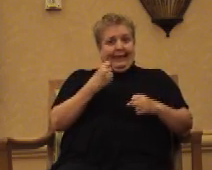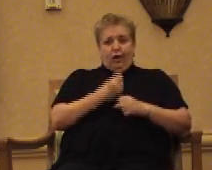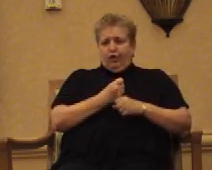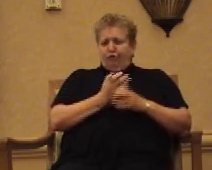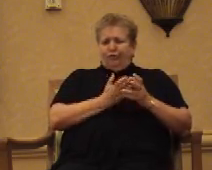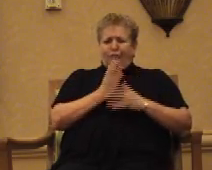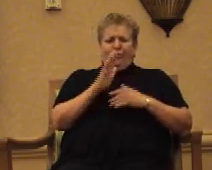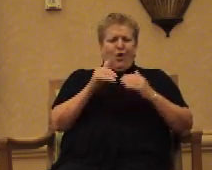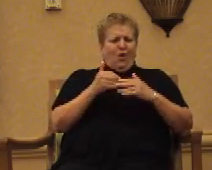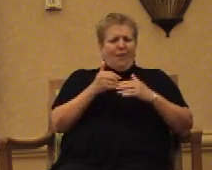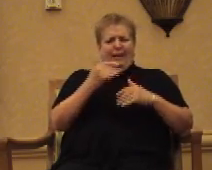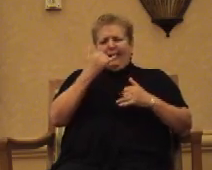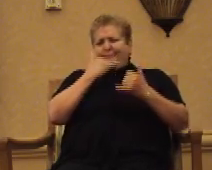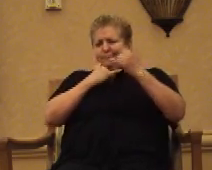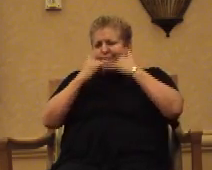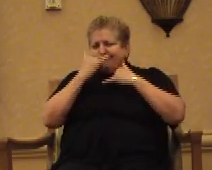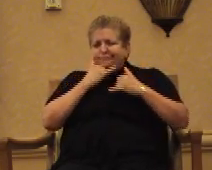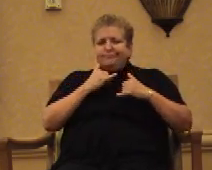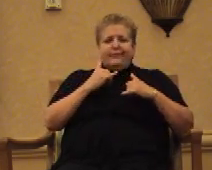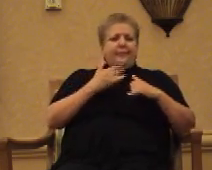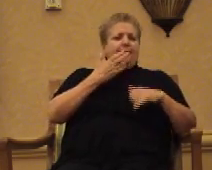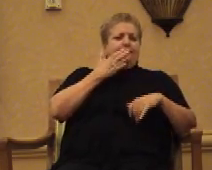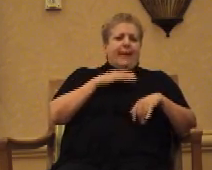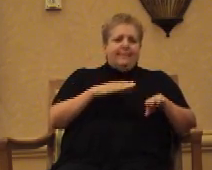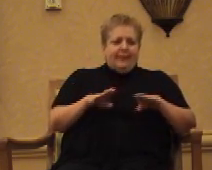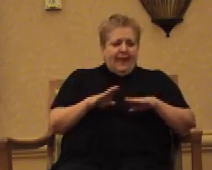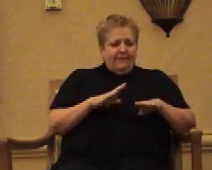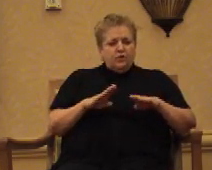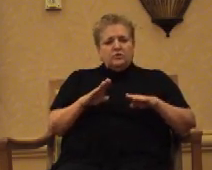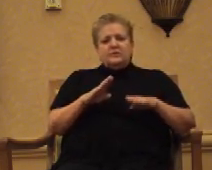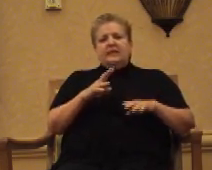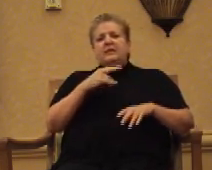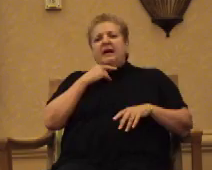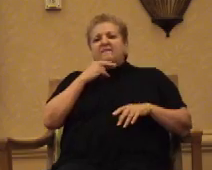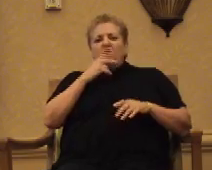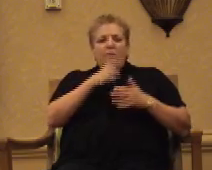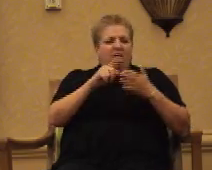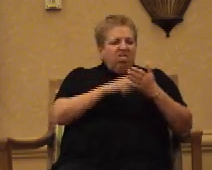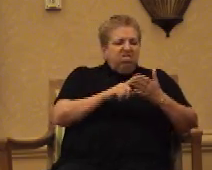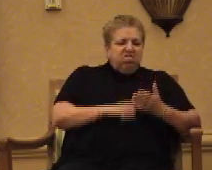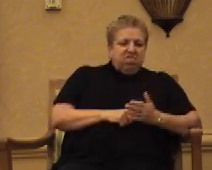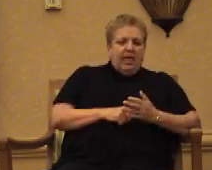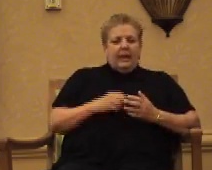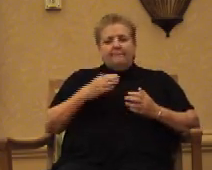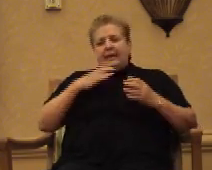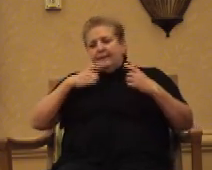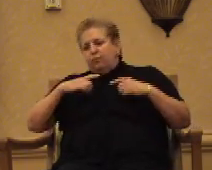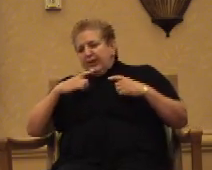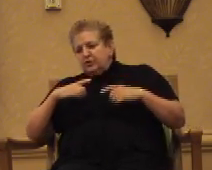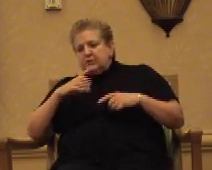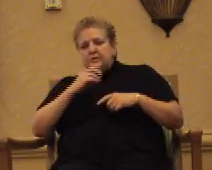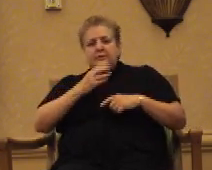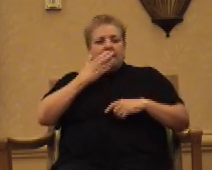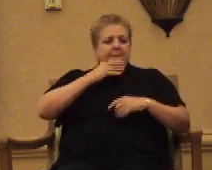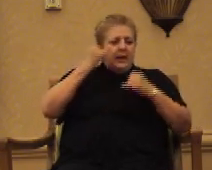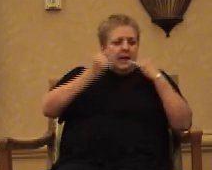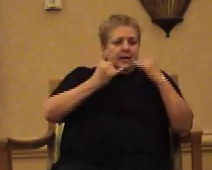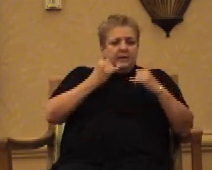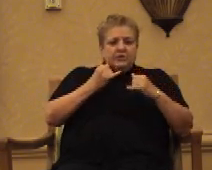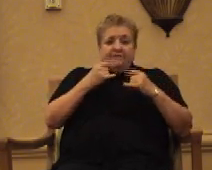my misbehaviors and all my verbal abuse and all my depressions and all my bad ideas, finally said, you drink too much. And